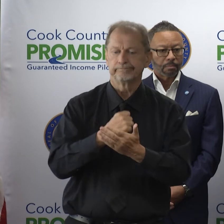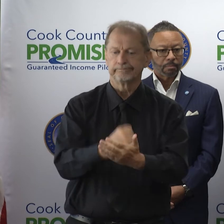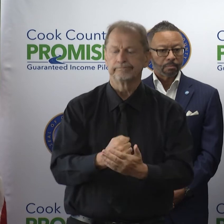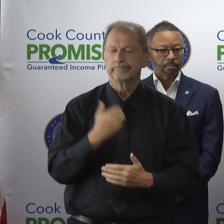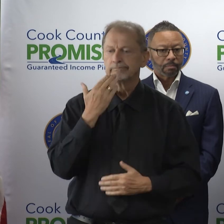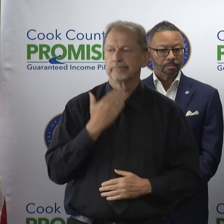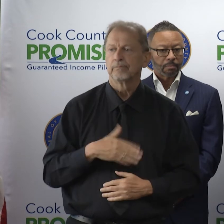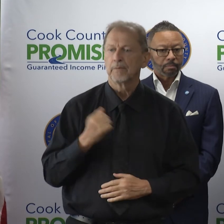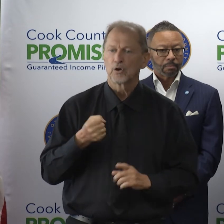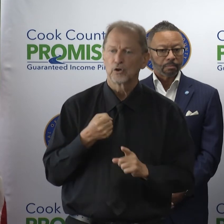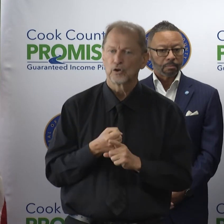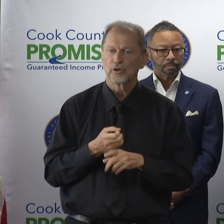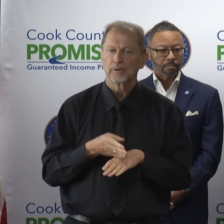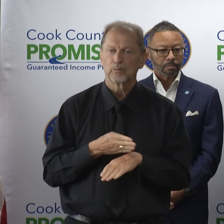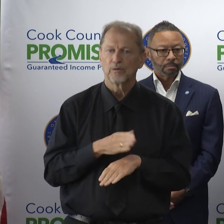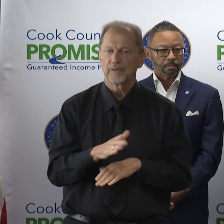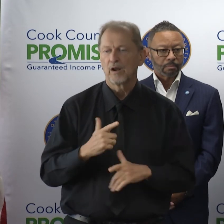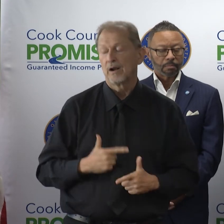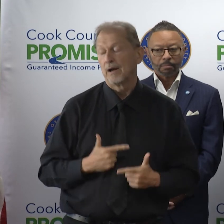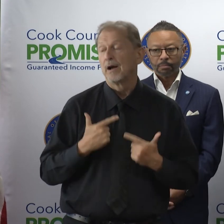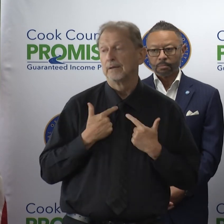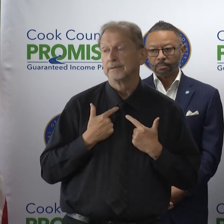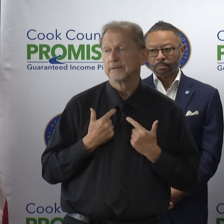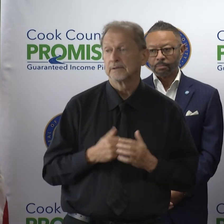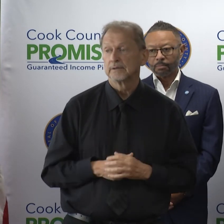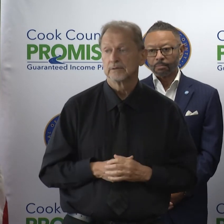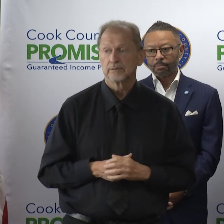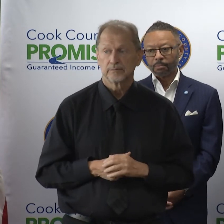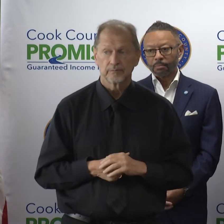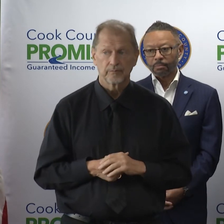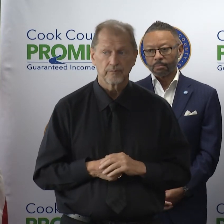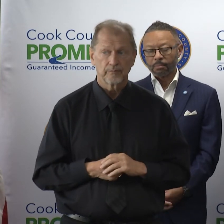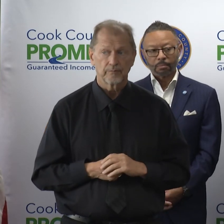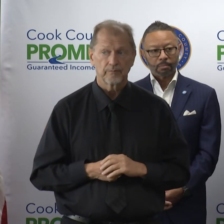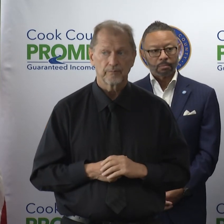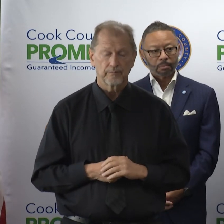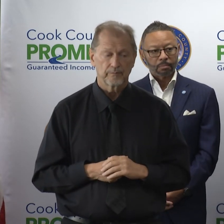and more impactful changes with this program.